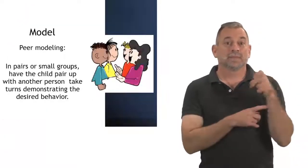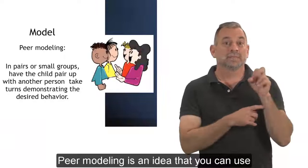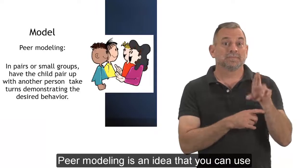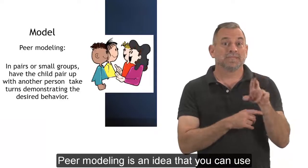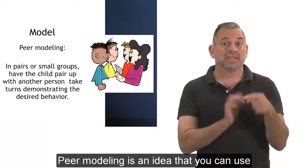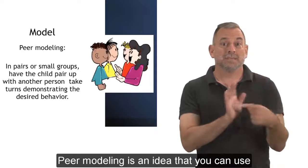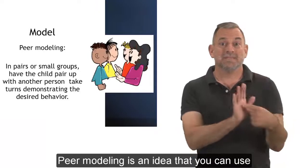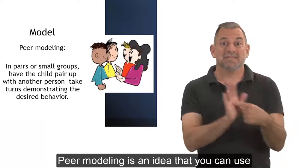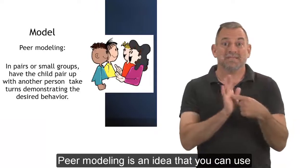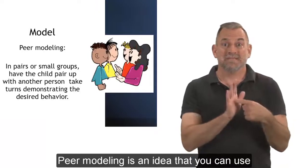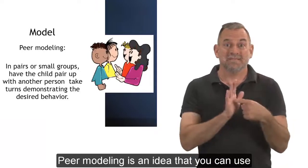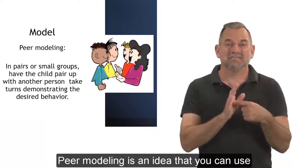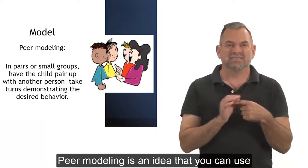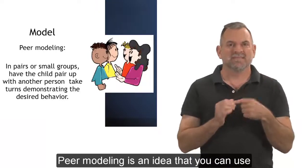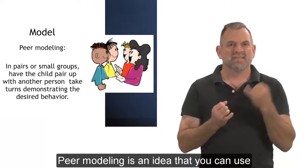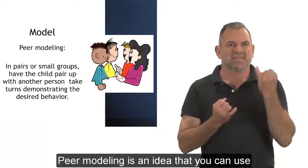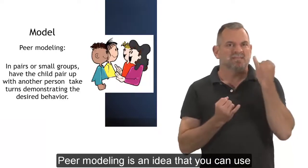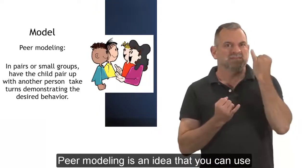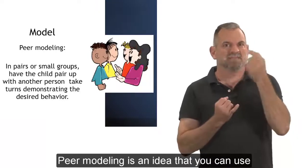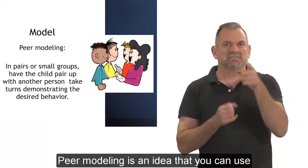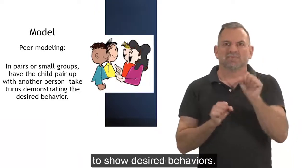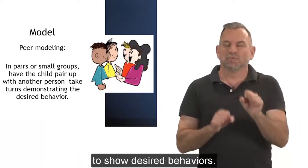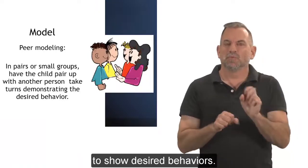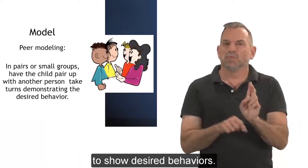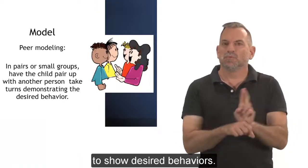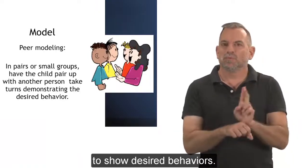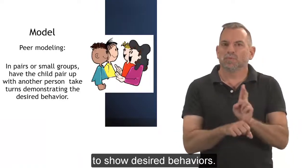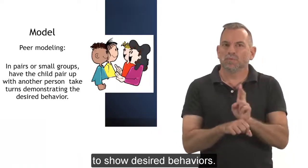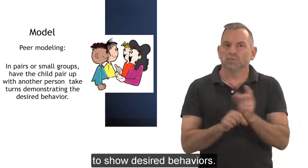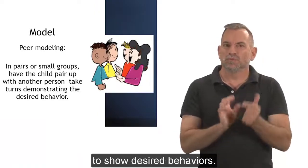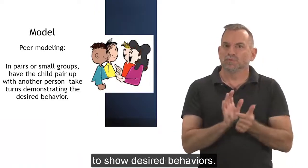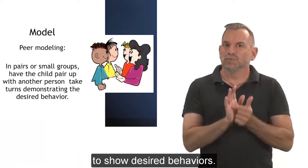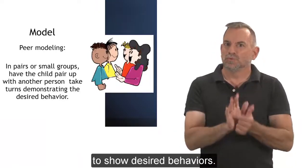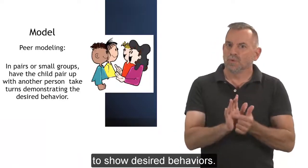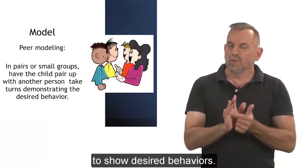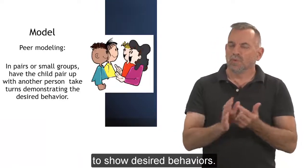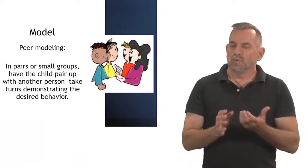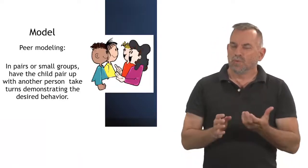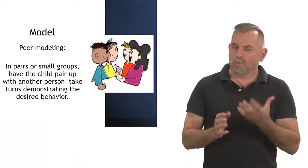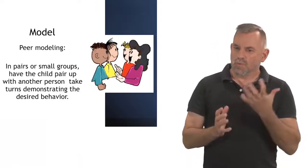Peer modeling is an idea that you can use to show desired behaviors.